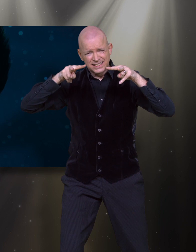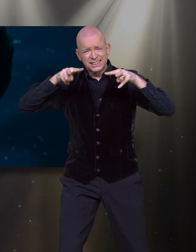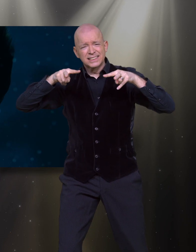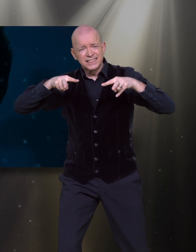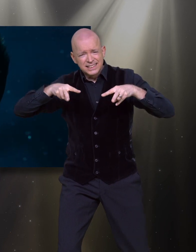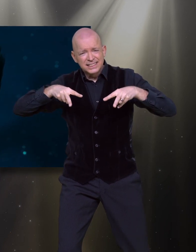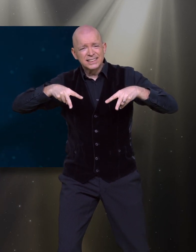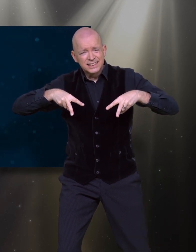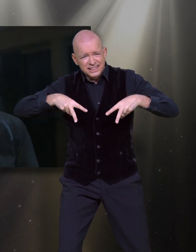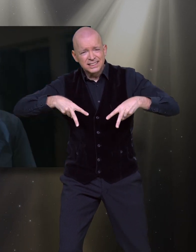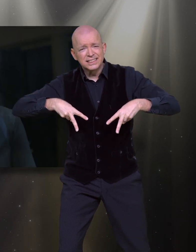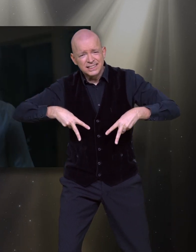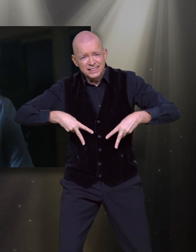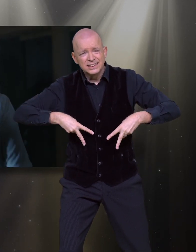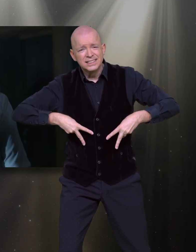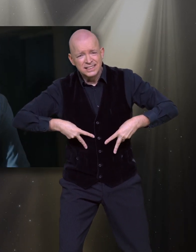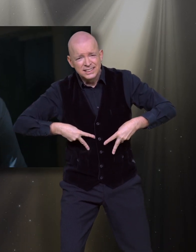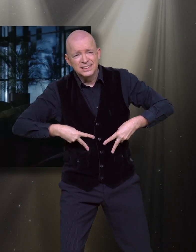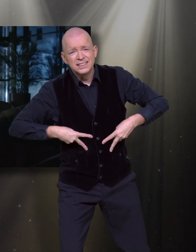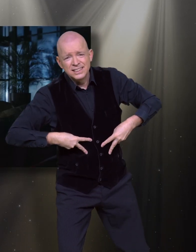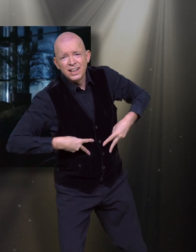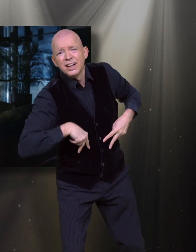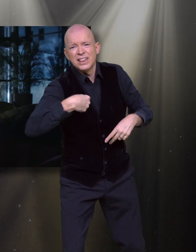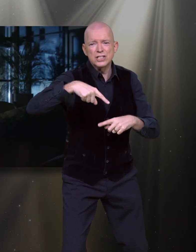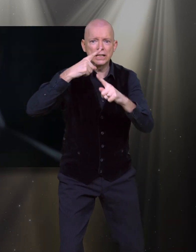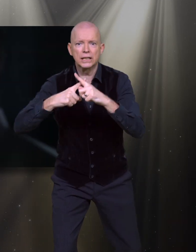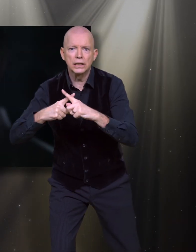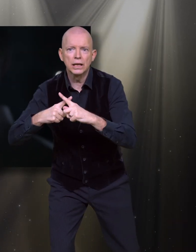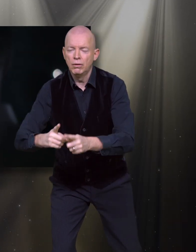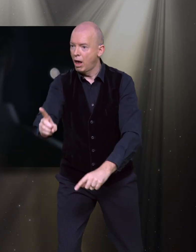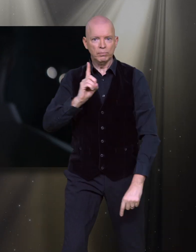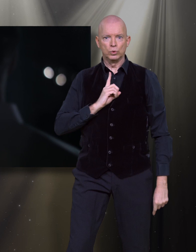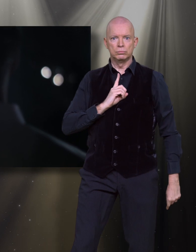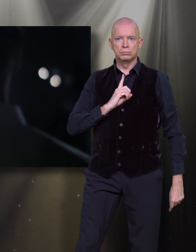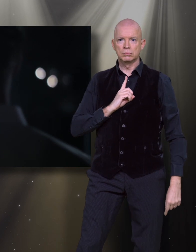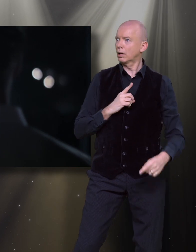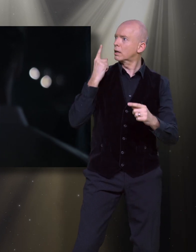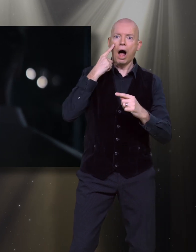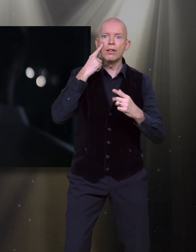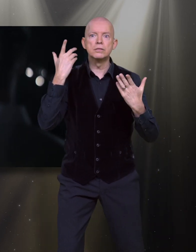Can't see. This time it isn't me.